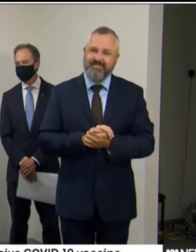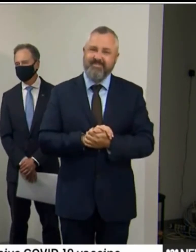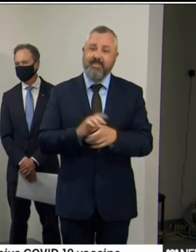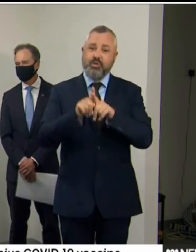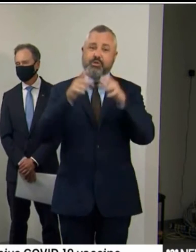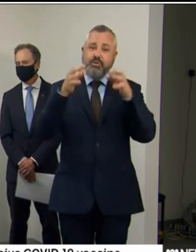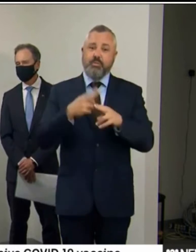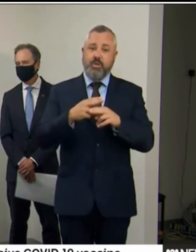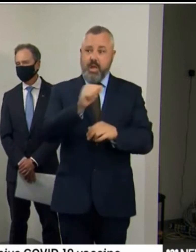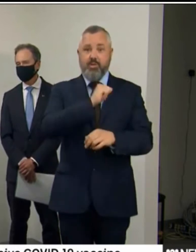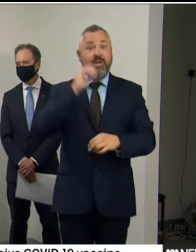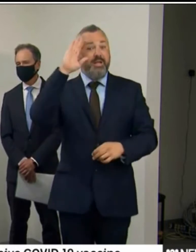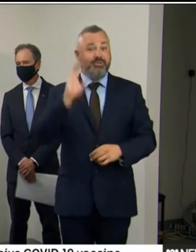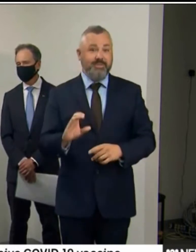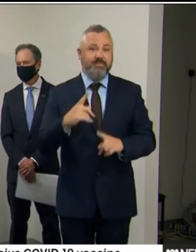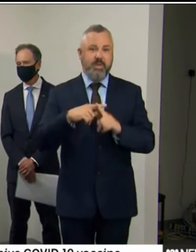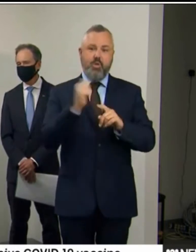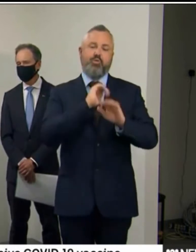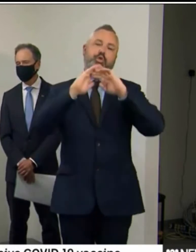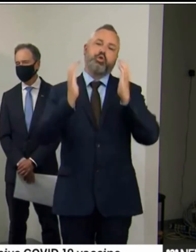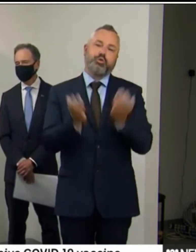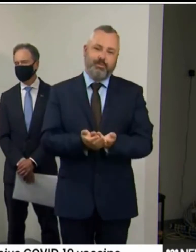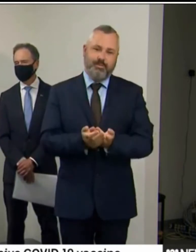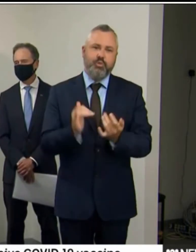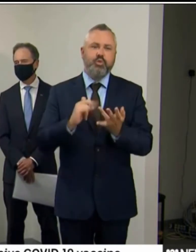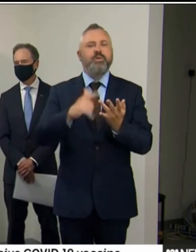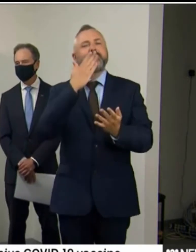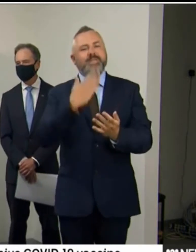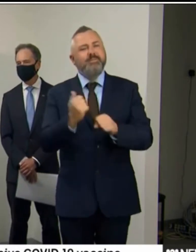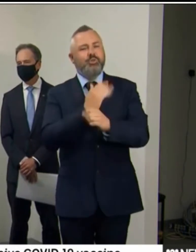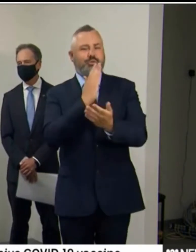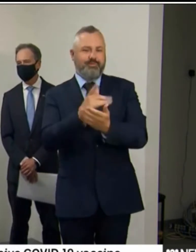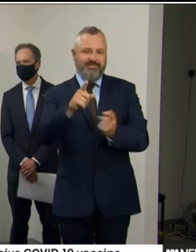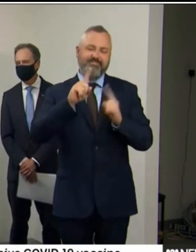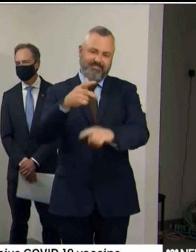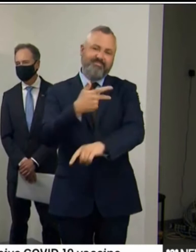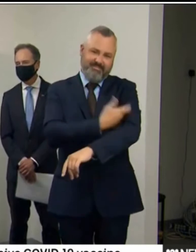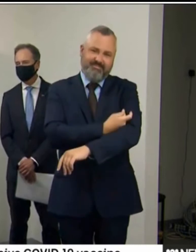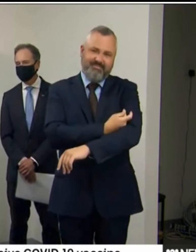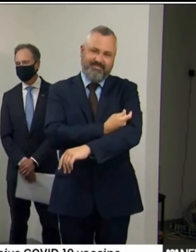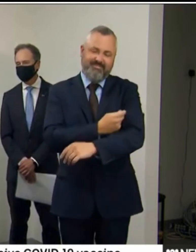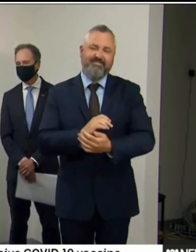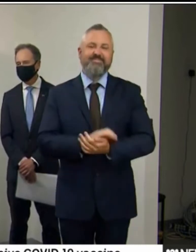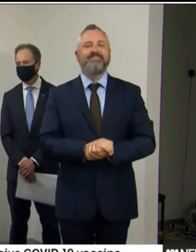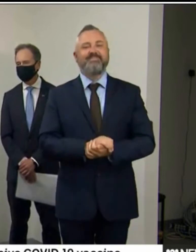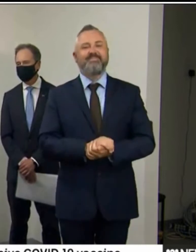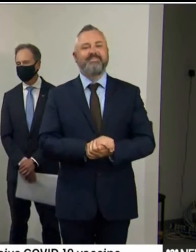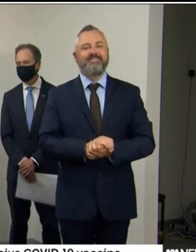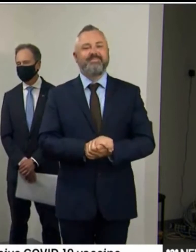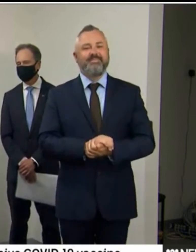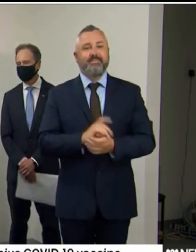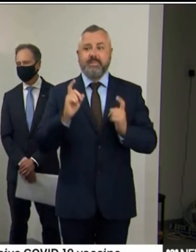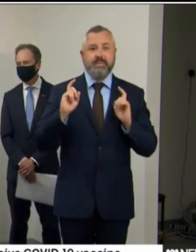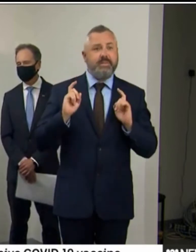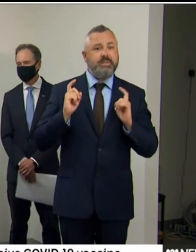nation and our world. So please do make sure that you get the vaccine. Being a little bit worried about getting a